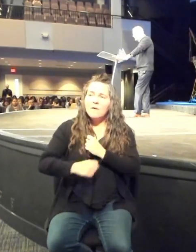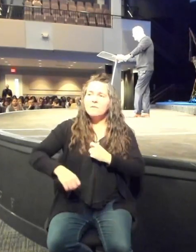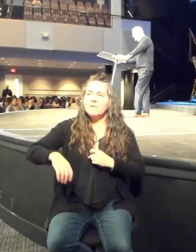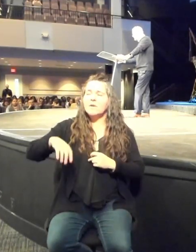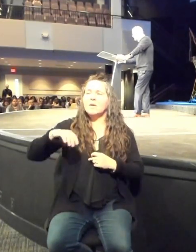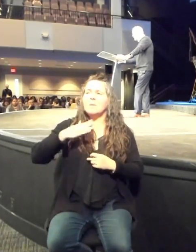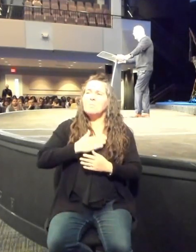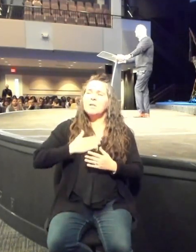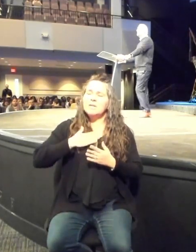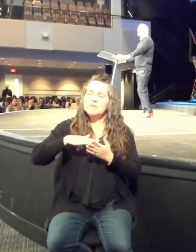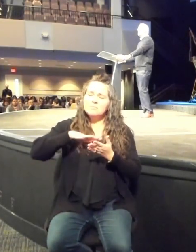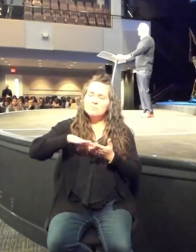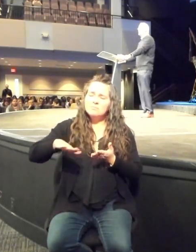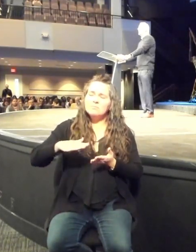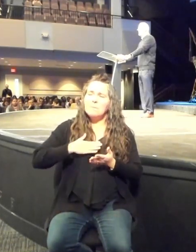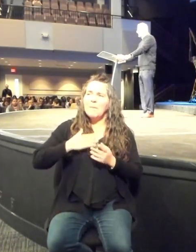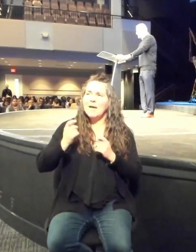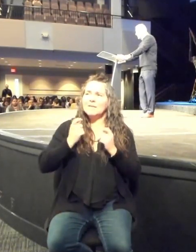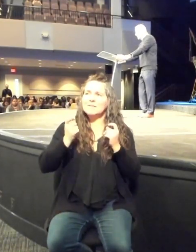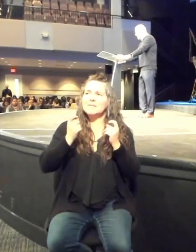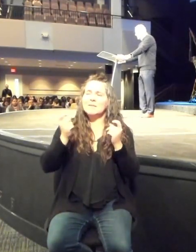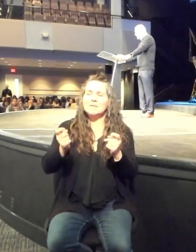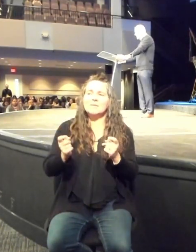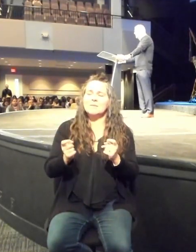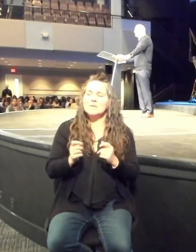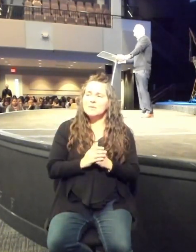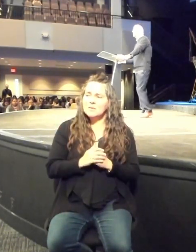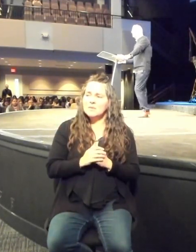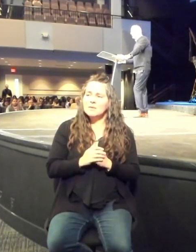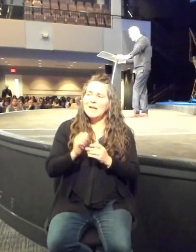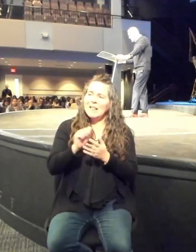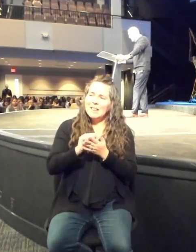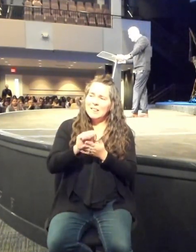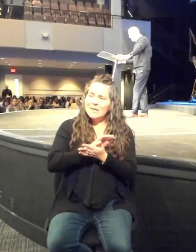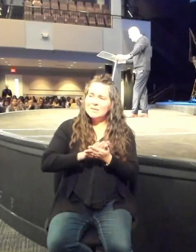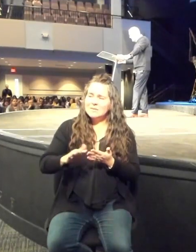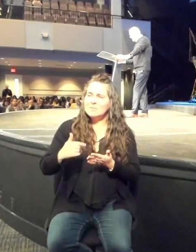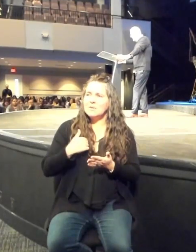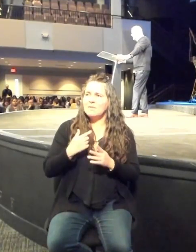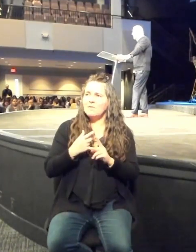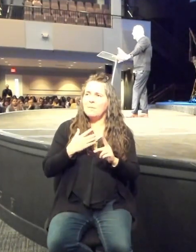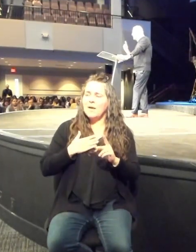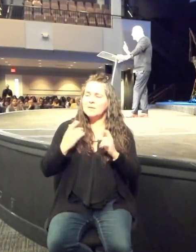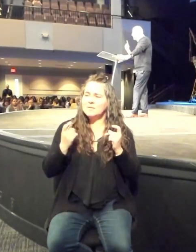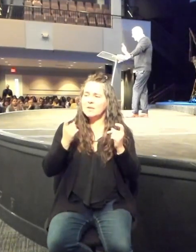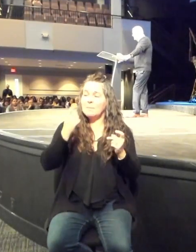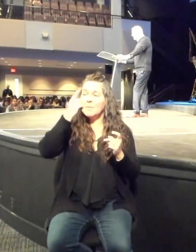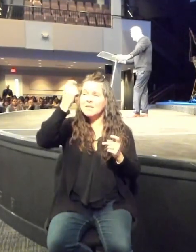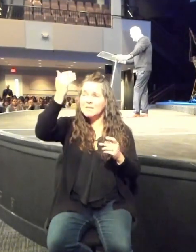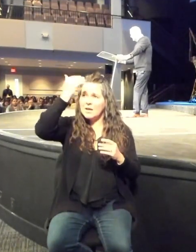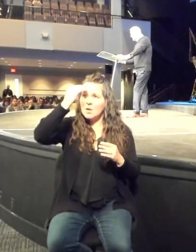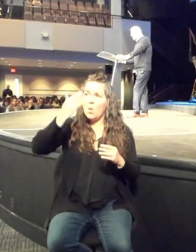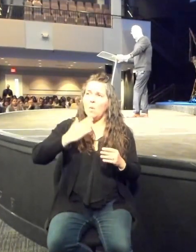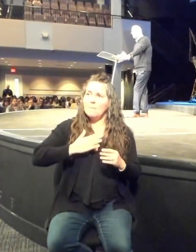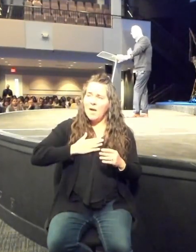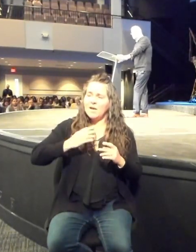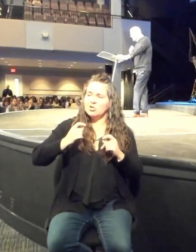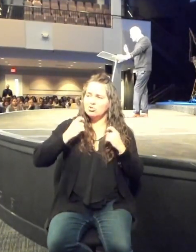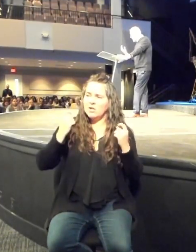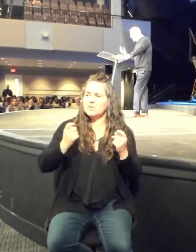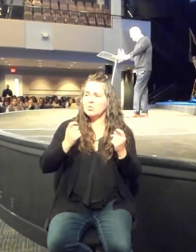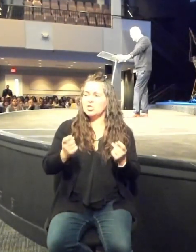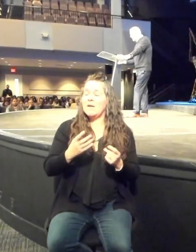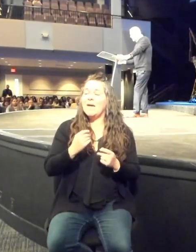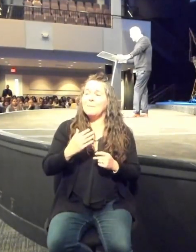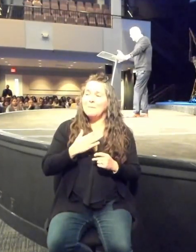my transgressions, wash away all my iniquity, and cleanse me from my sin. For I know my transgressions, and my sin